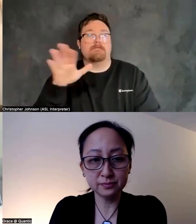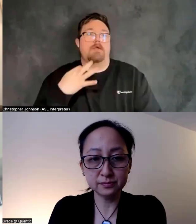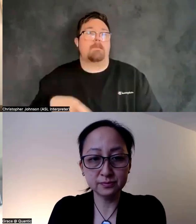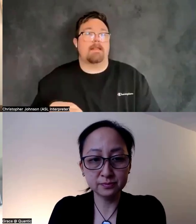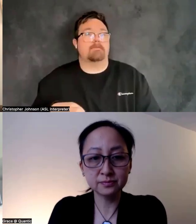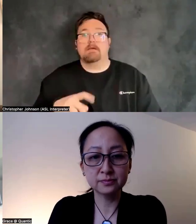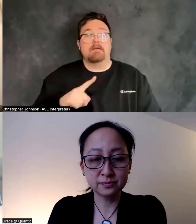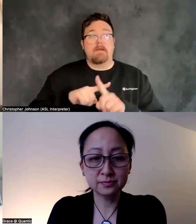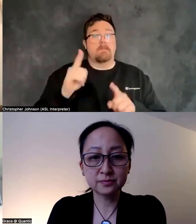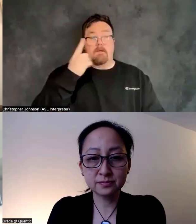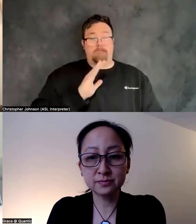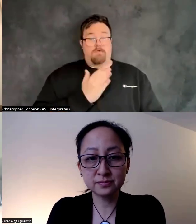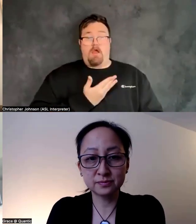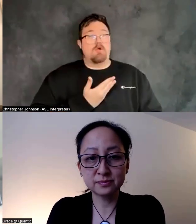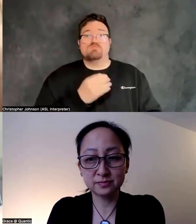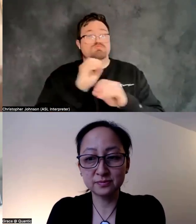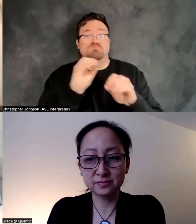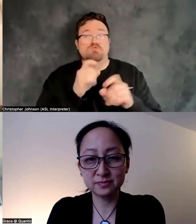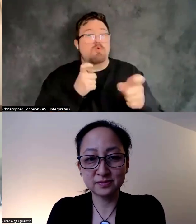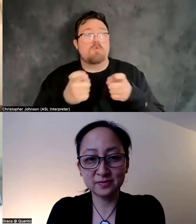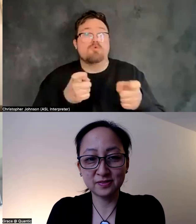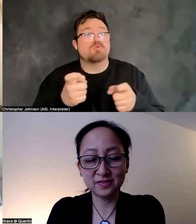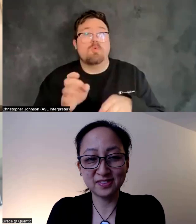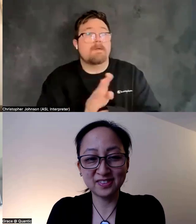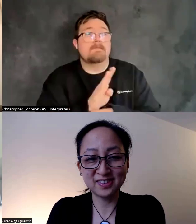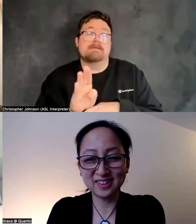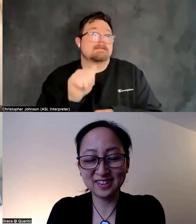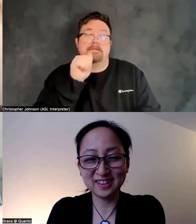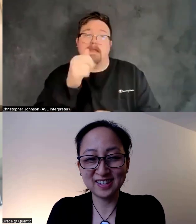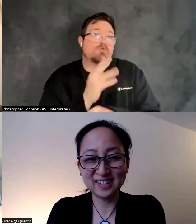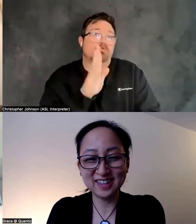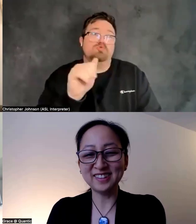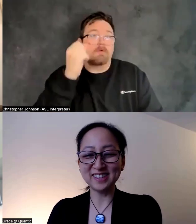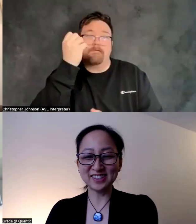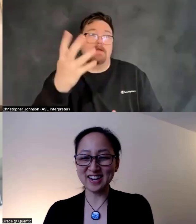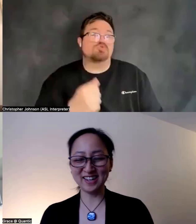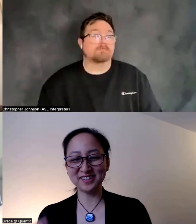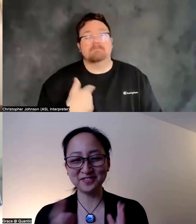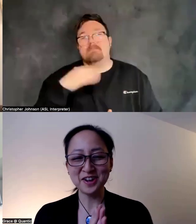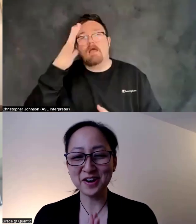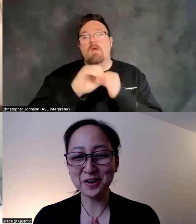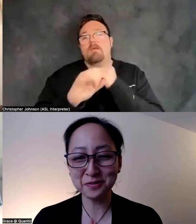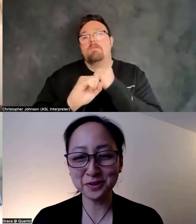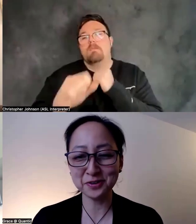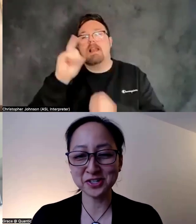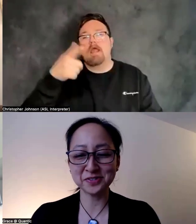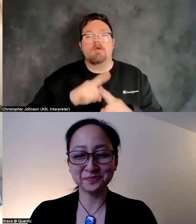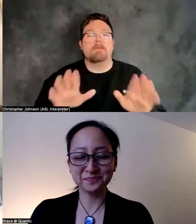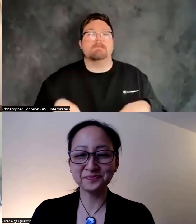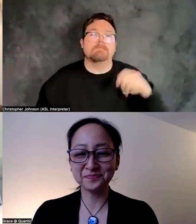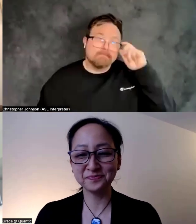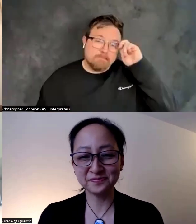entity. So I guess we'll go into more details later, but I'll leave it there. Yeah, that's great. Awesome. All right, over to you,